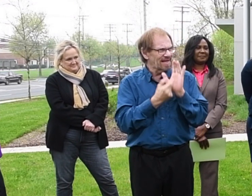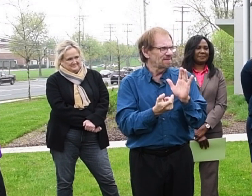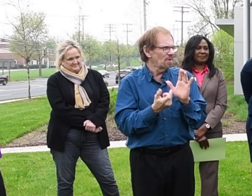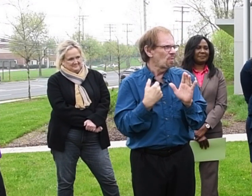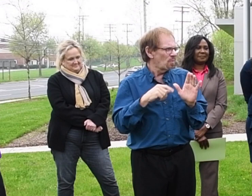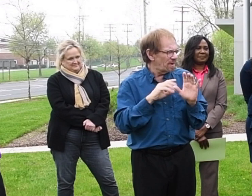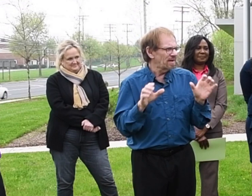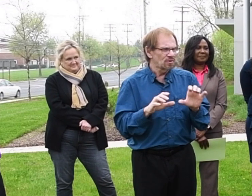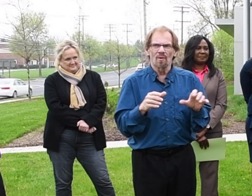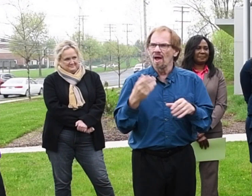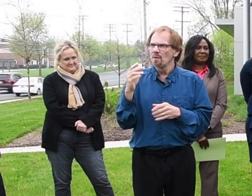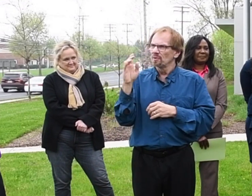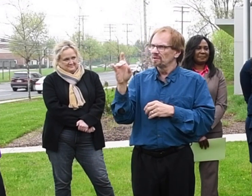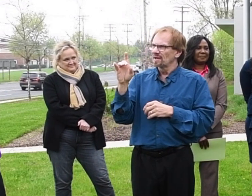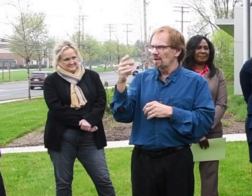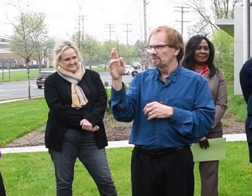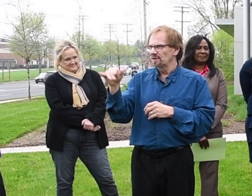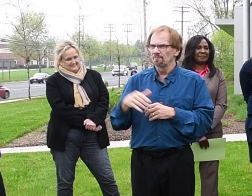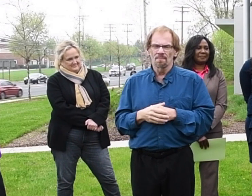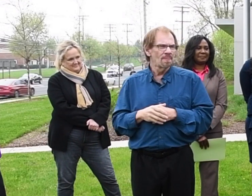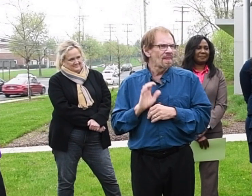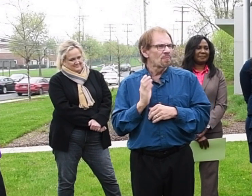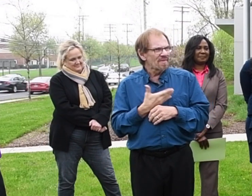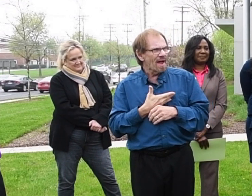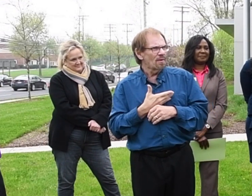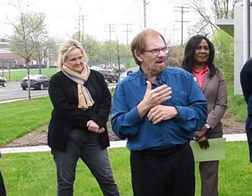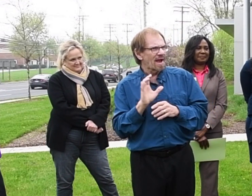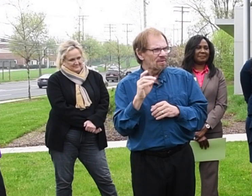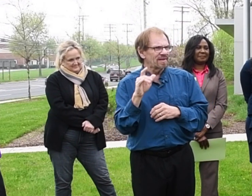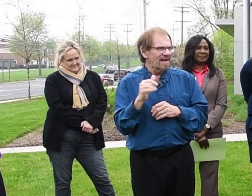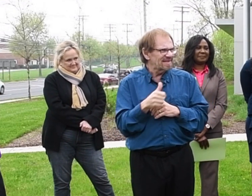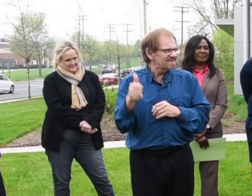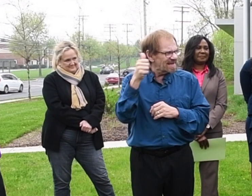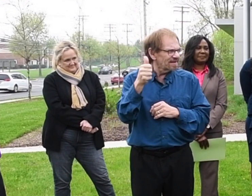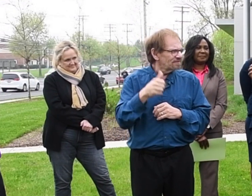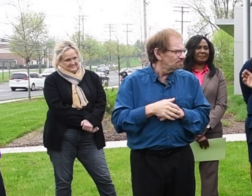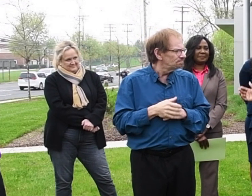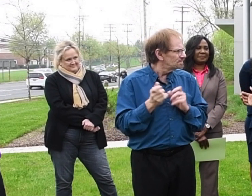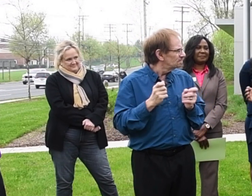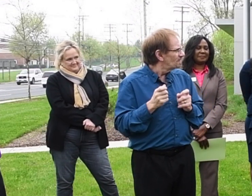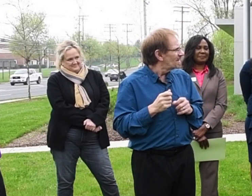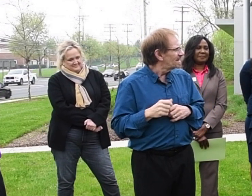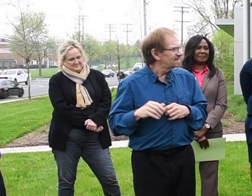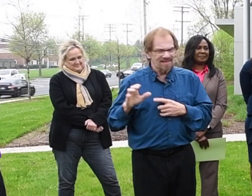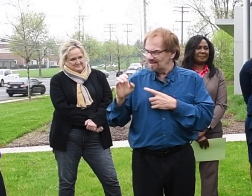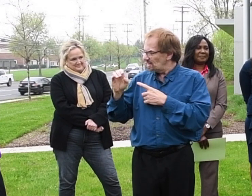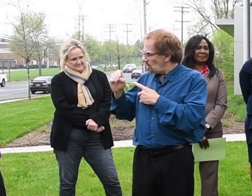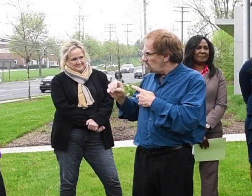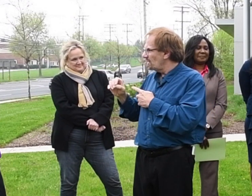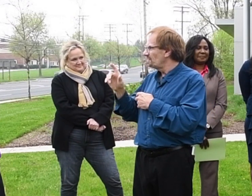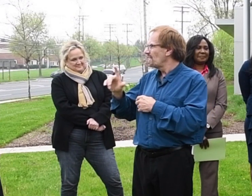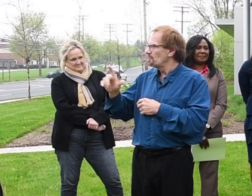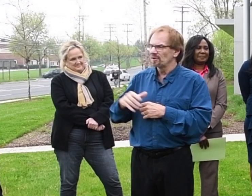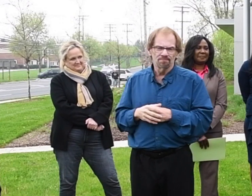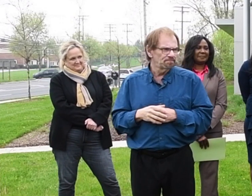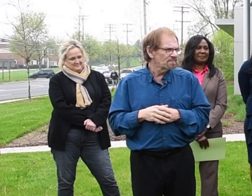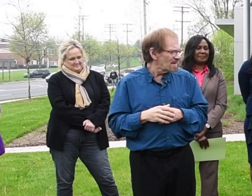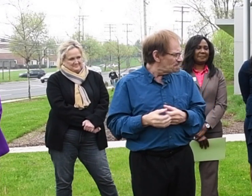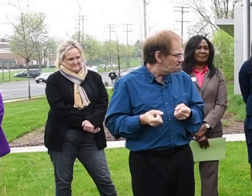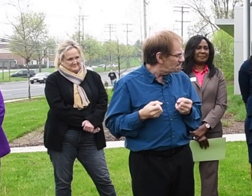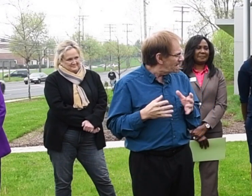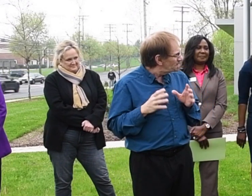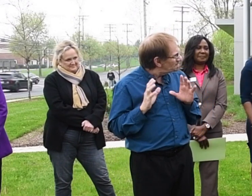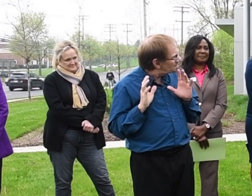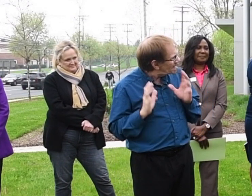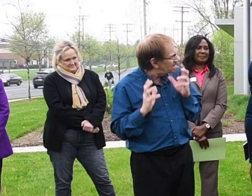we can do here at Howard County, with our county executive at the helm, with the CEO of the libraries, Ms. Tonya Akins. So many